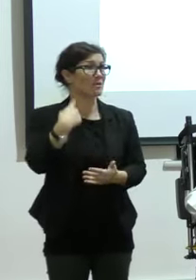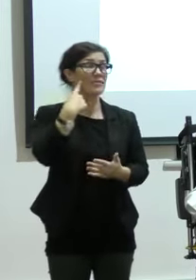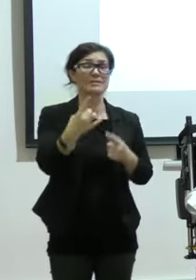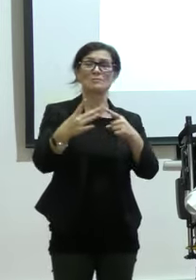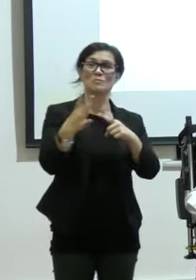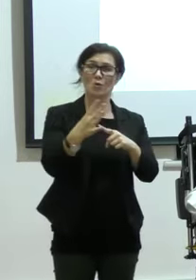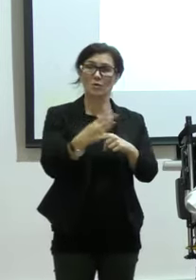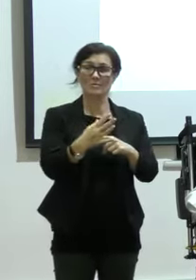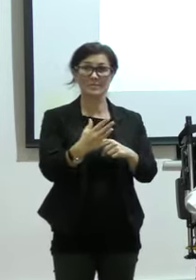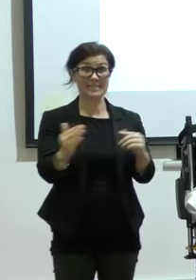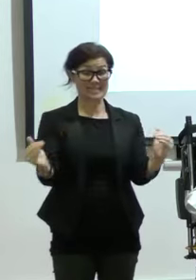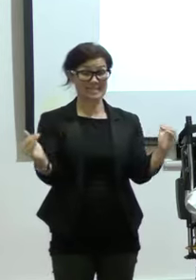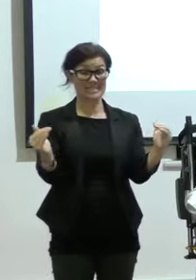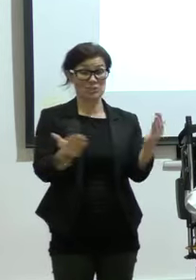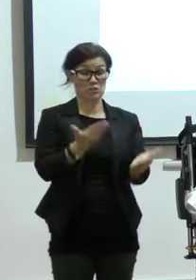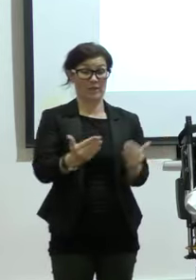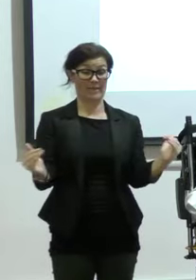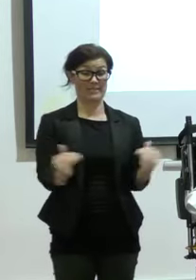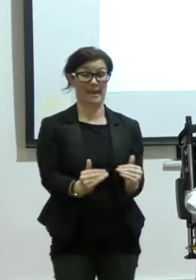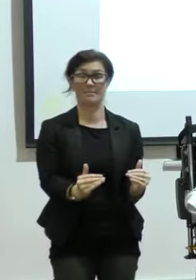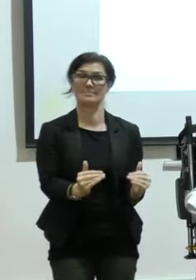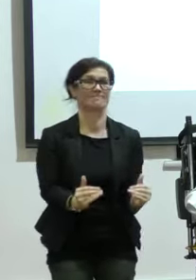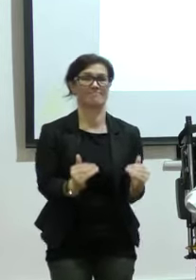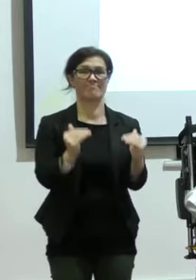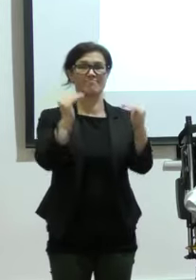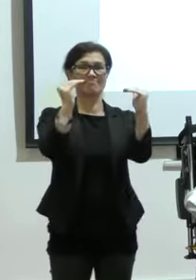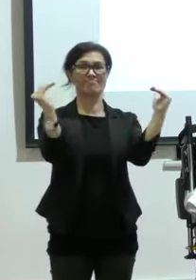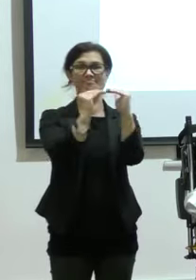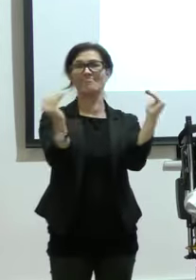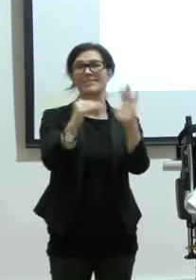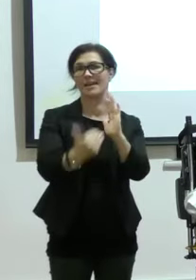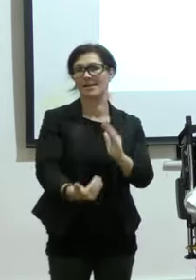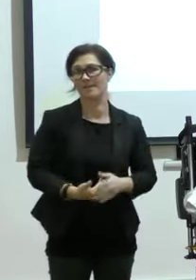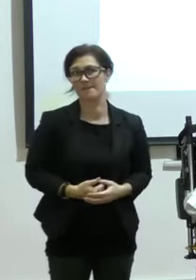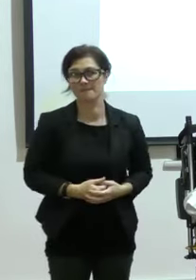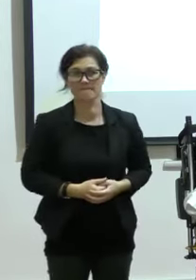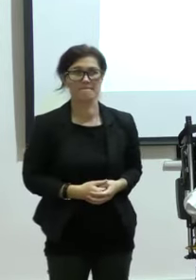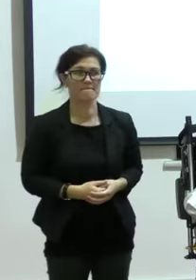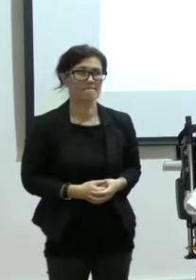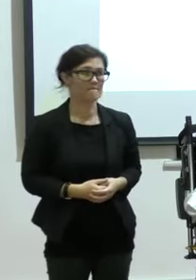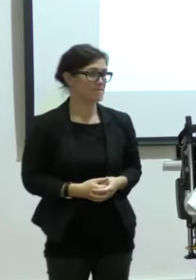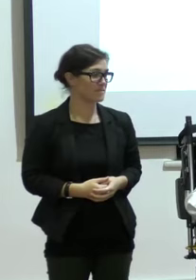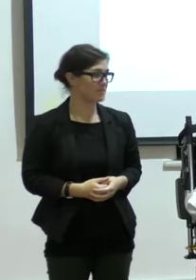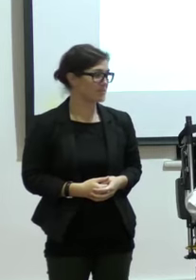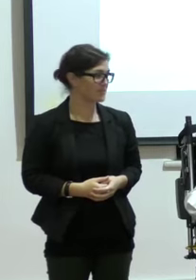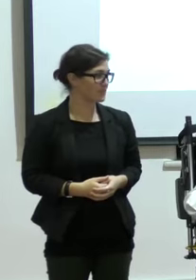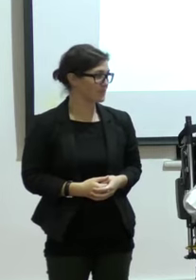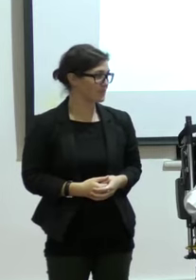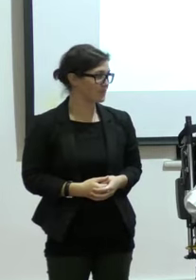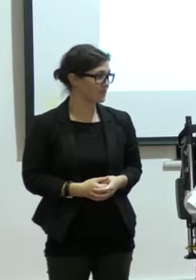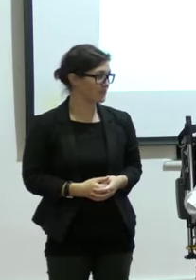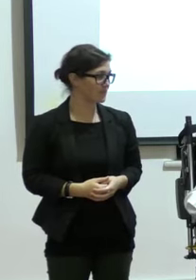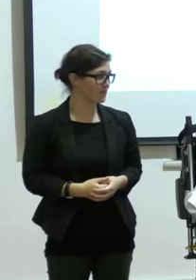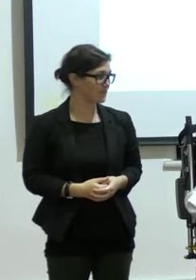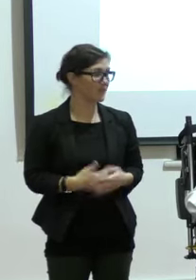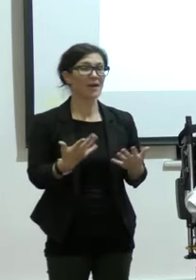slowly drag the standards of services up over time. So a good service agreement, I